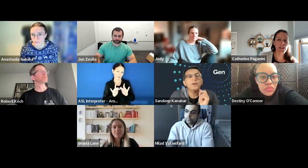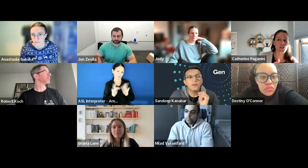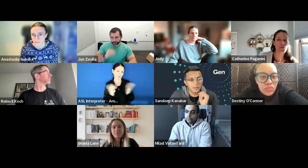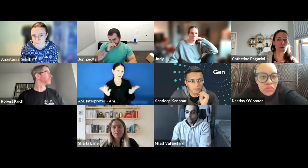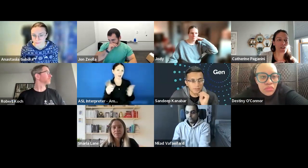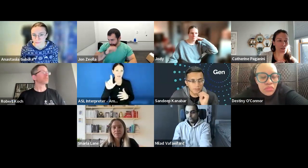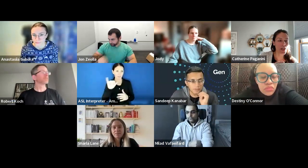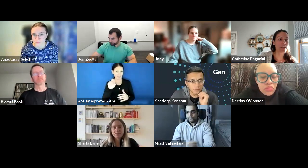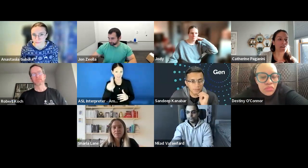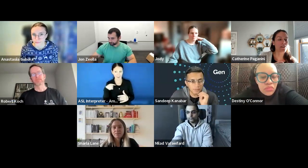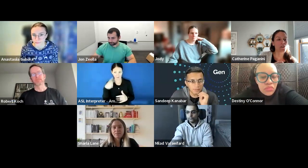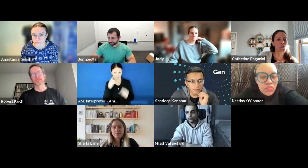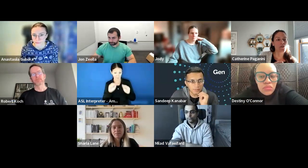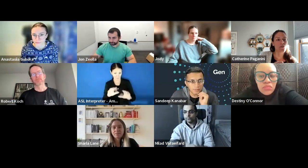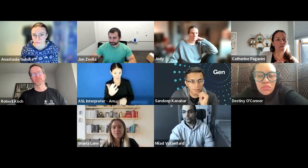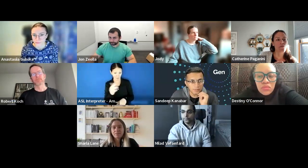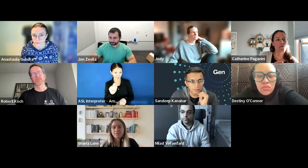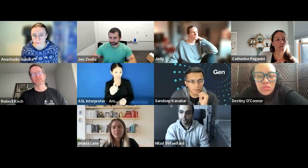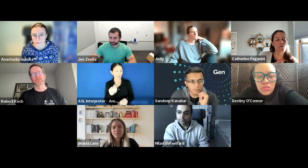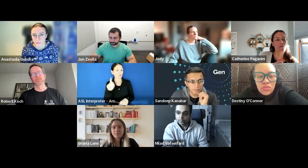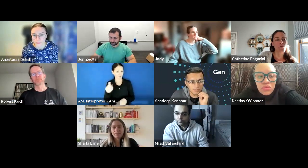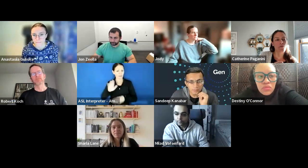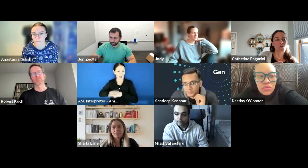Like the link that I just put in the chat.